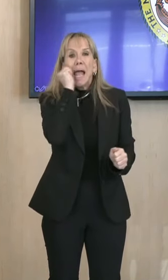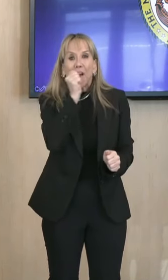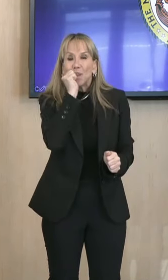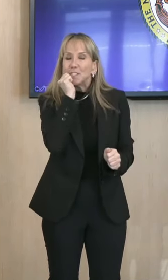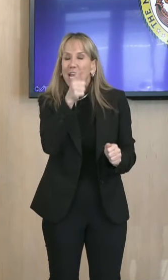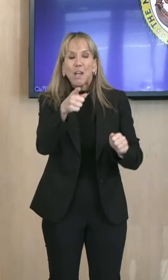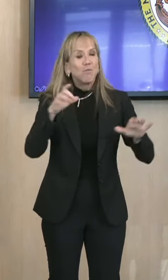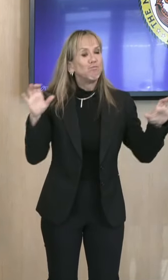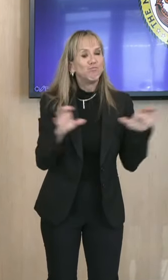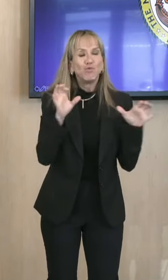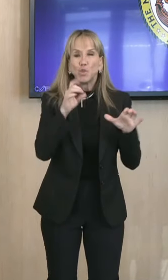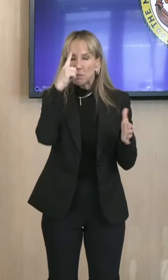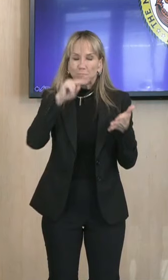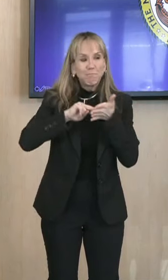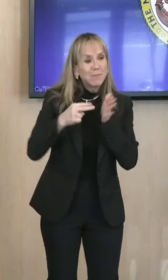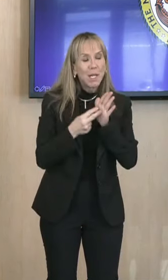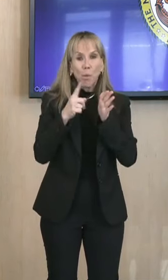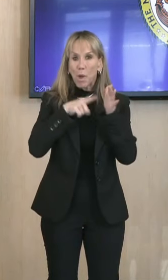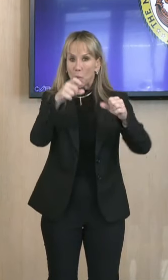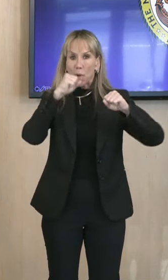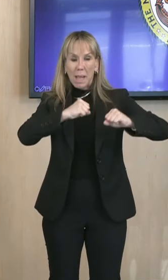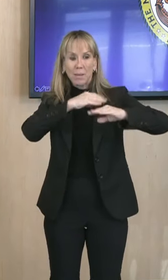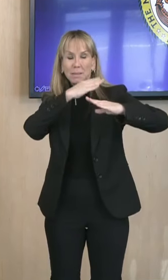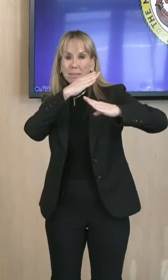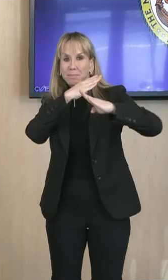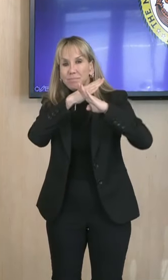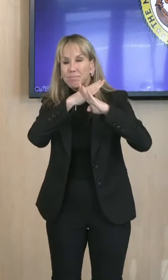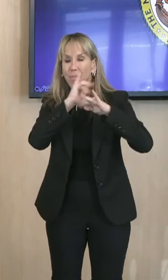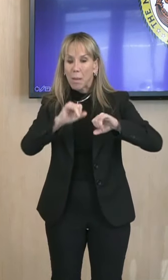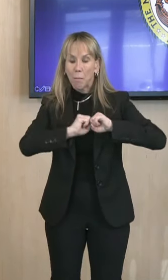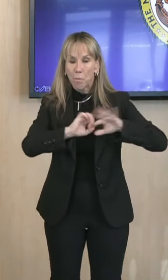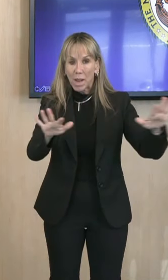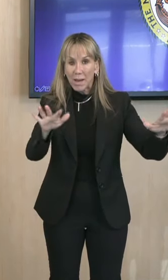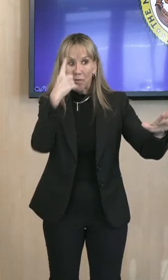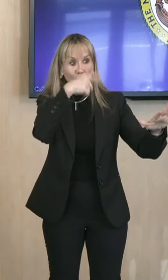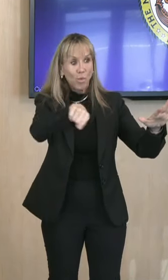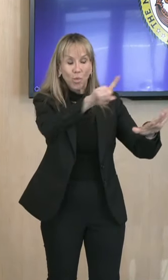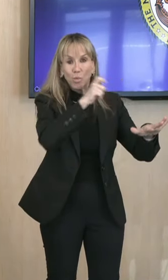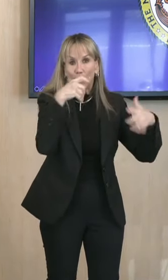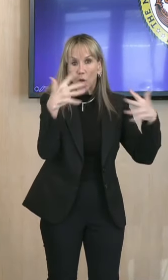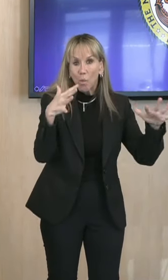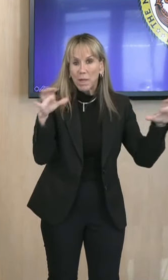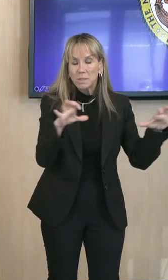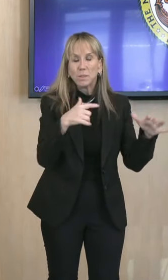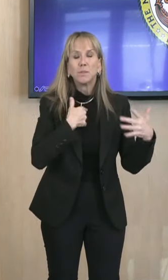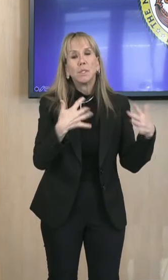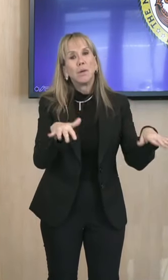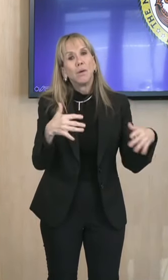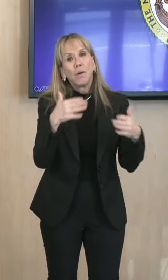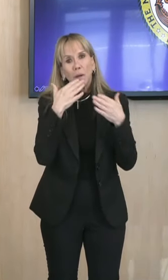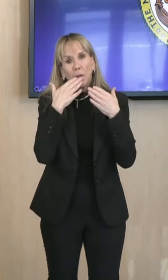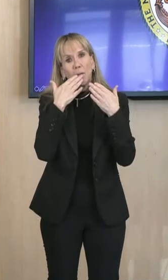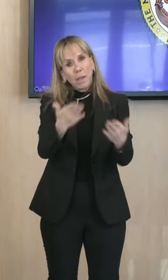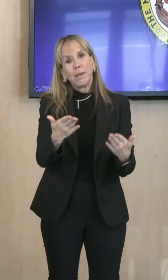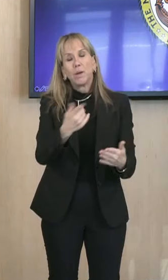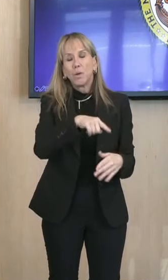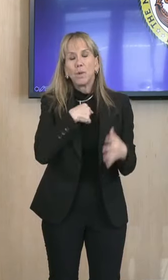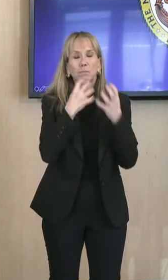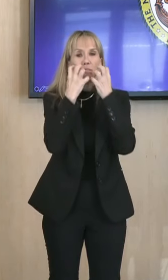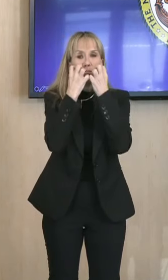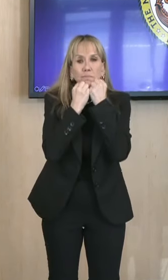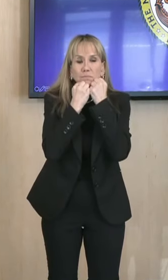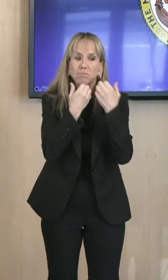intentionality in doing everything you can to stop the spread of this. For those San Diegans, we thank you. We appreciate you and we value